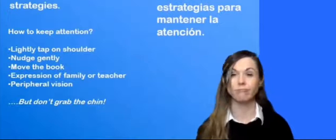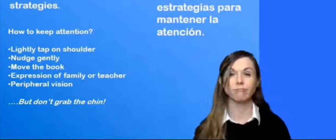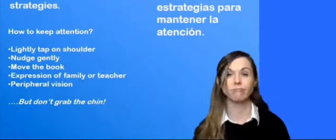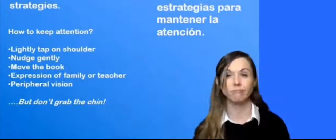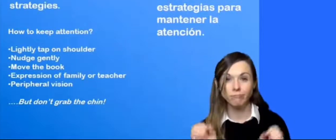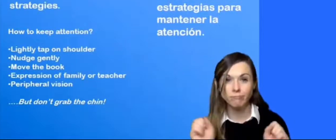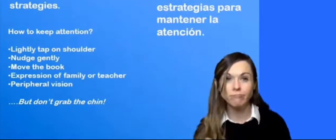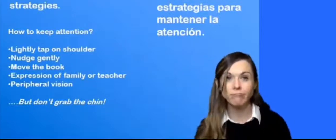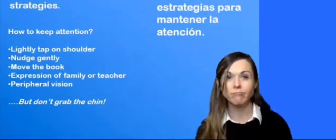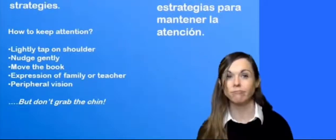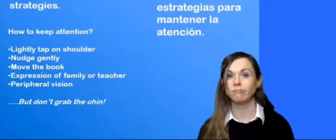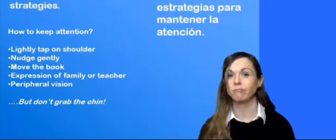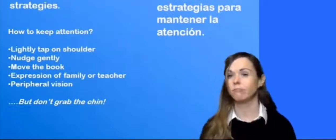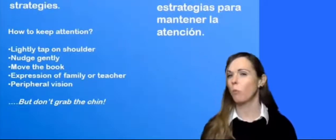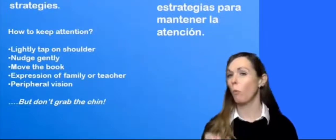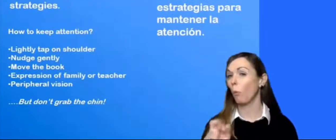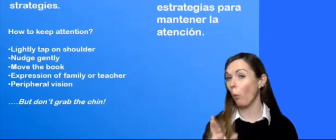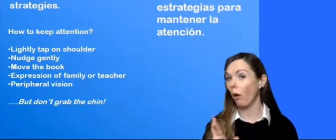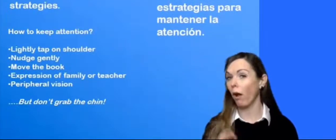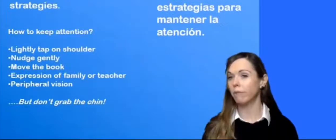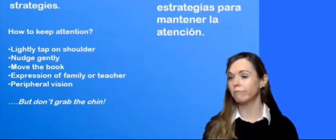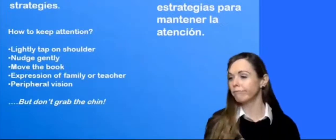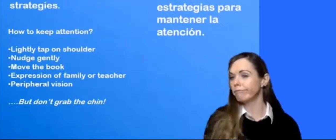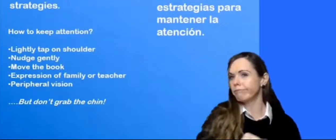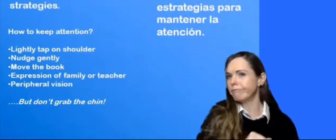entertained and paying attention.